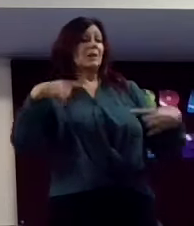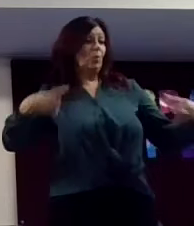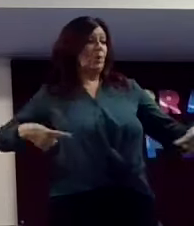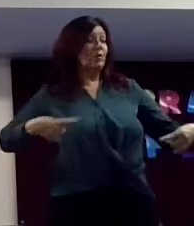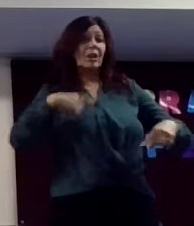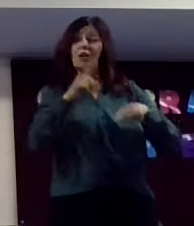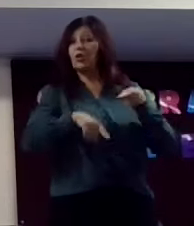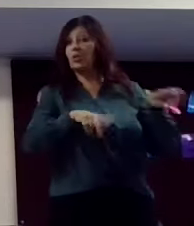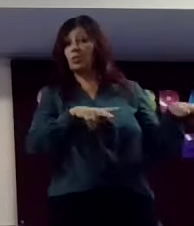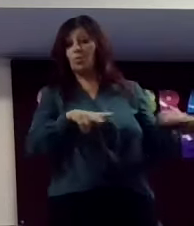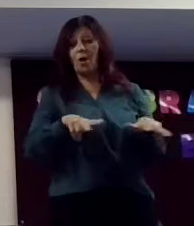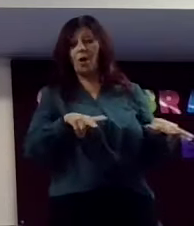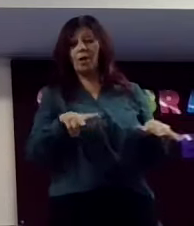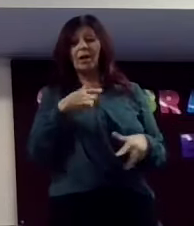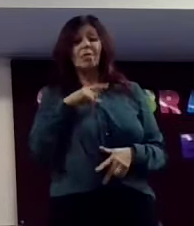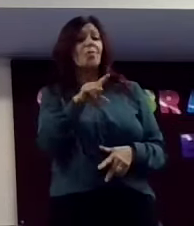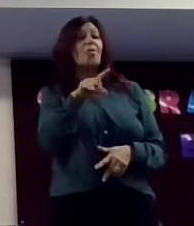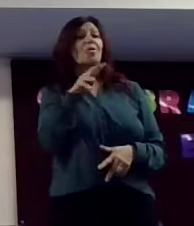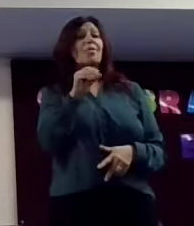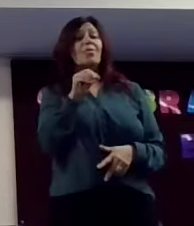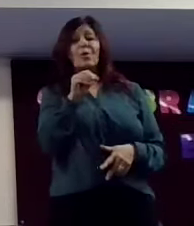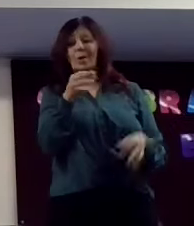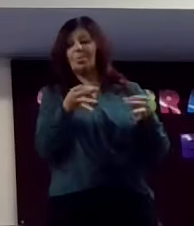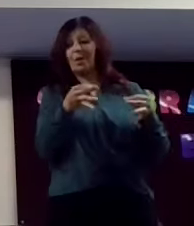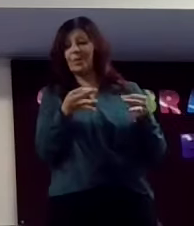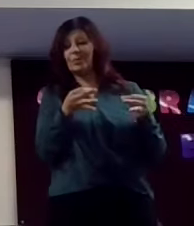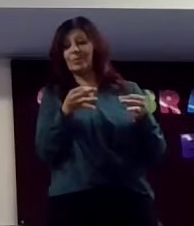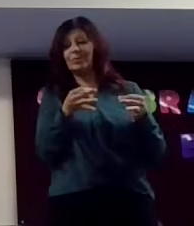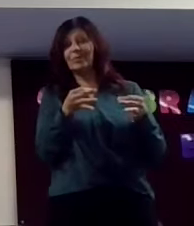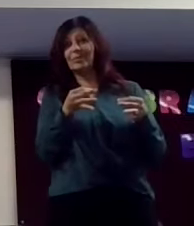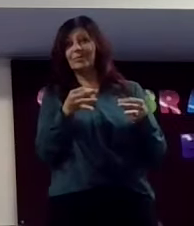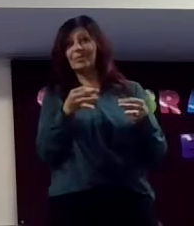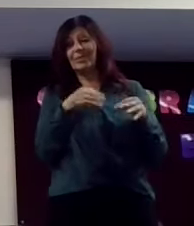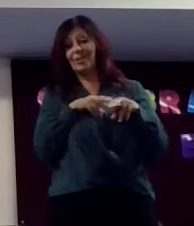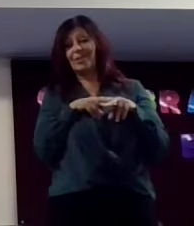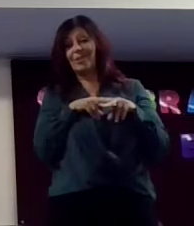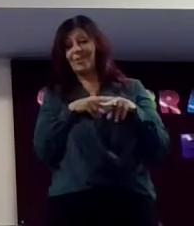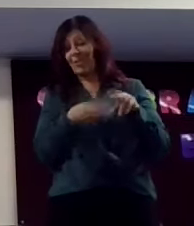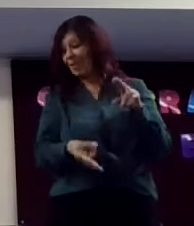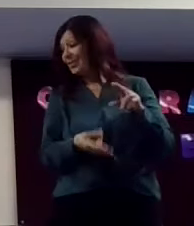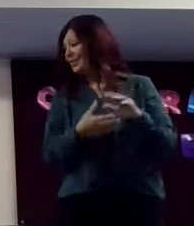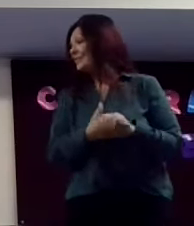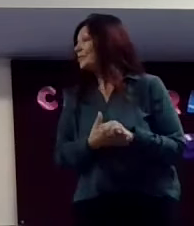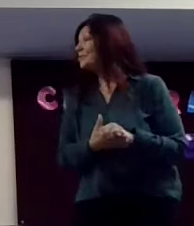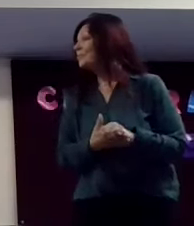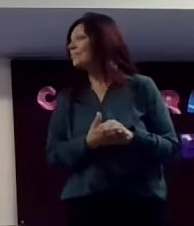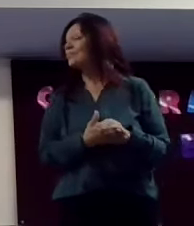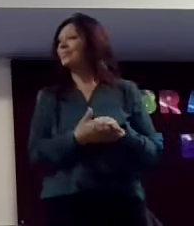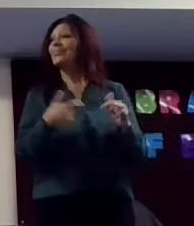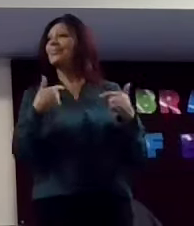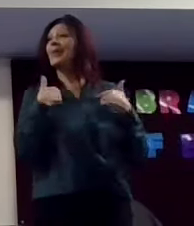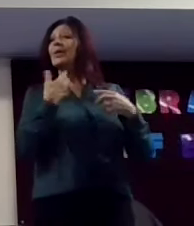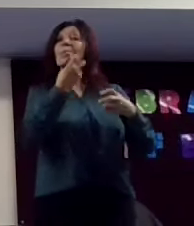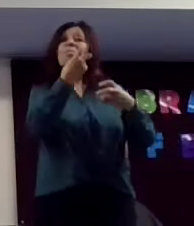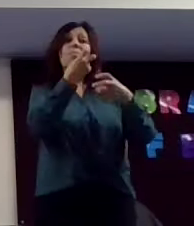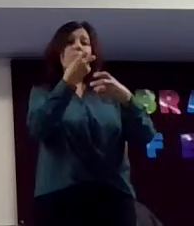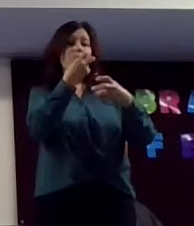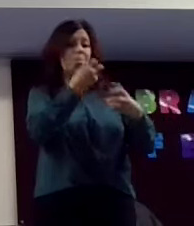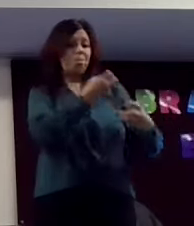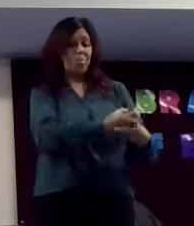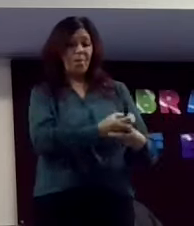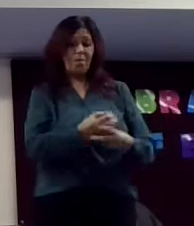couldn't walk. I was 140 pounds more than 145 now, than I weigh now. And I had bone on bone